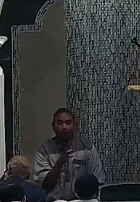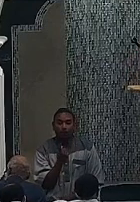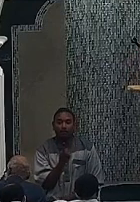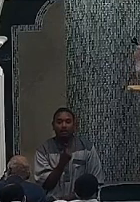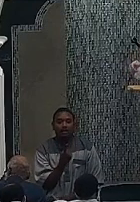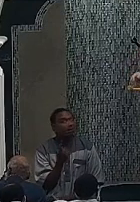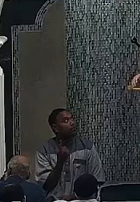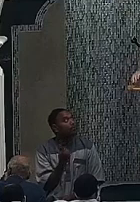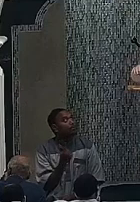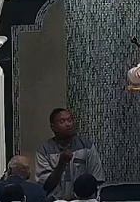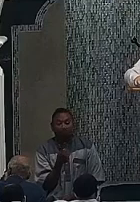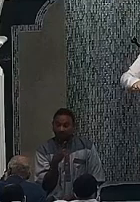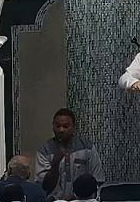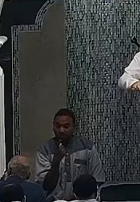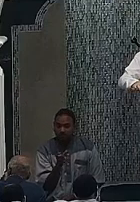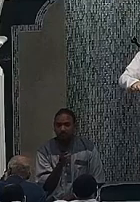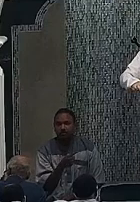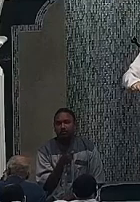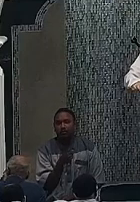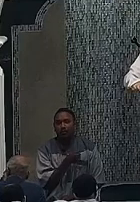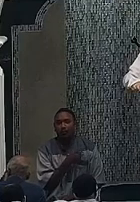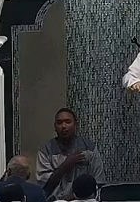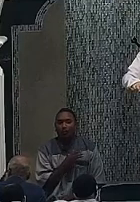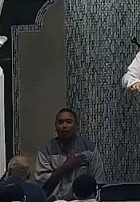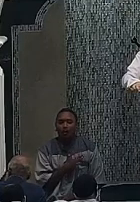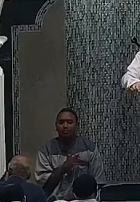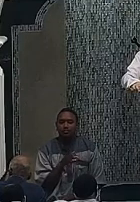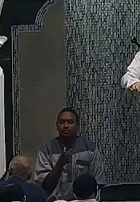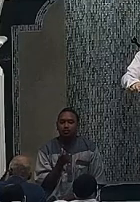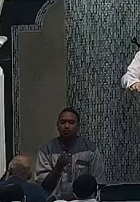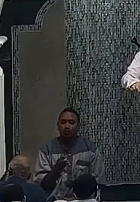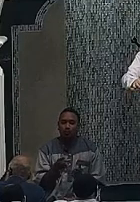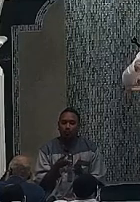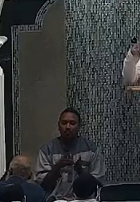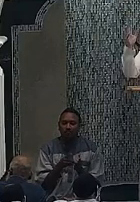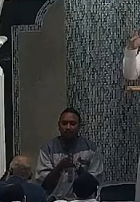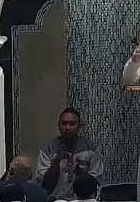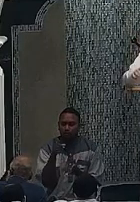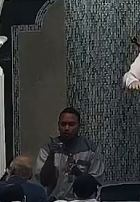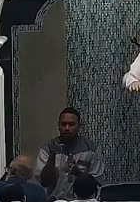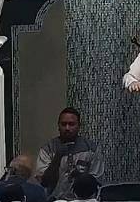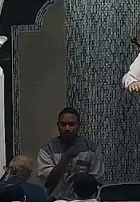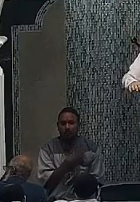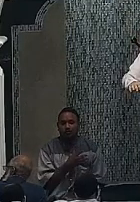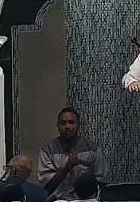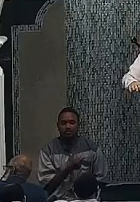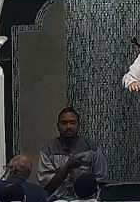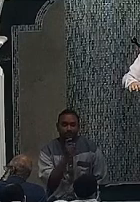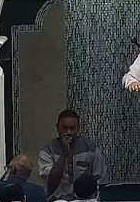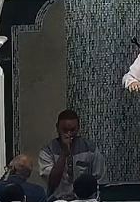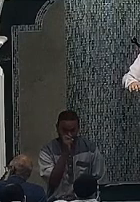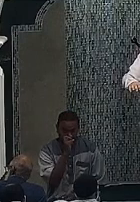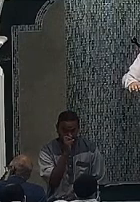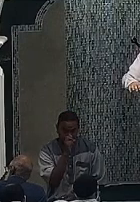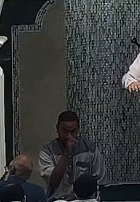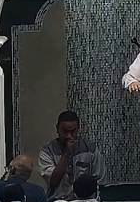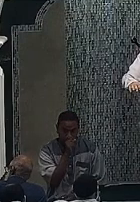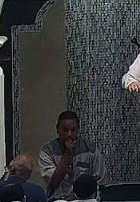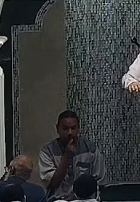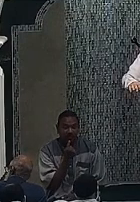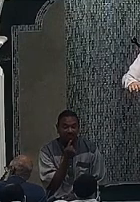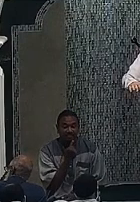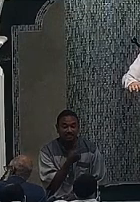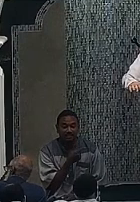know, subscription fees for this and for that, and how can we not make some effort, inshallah,